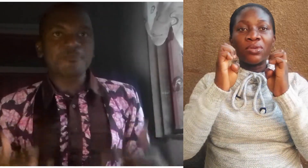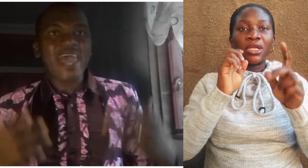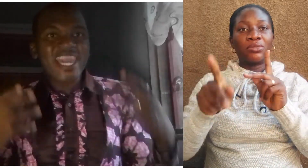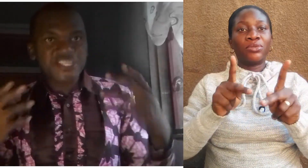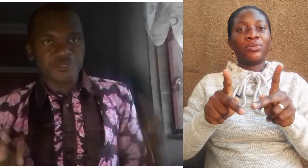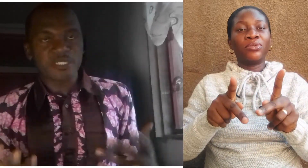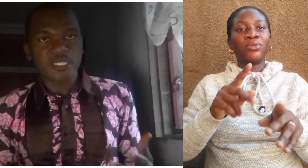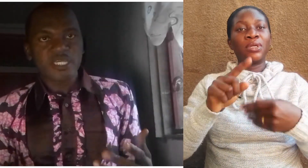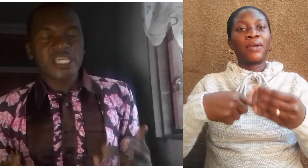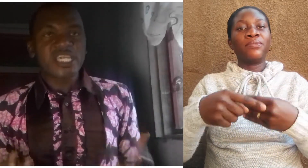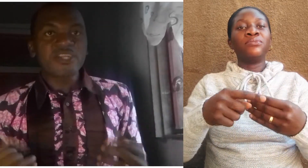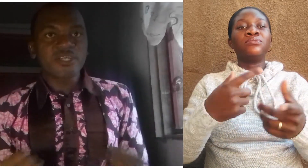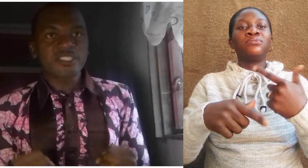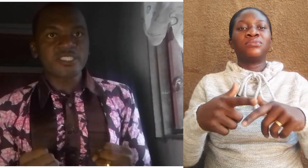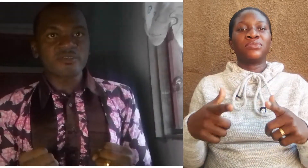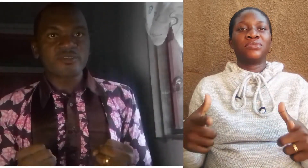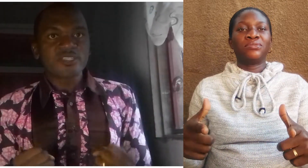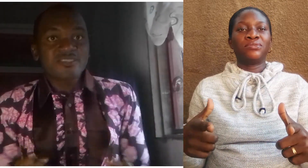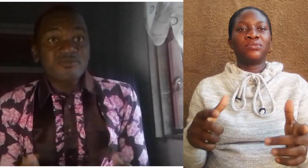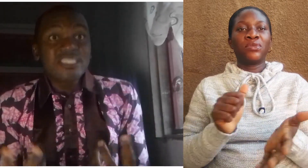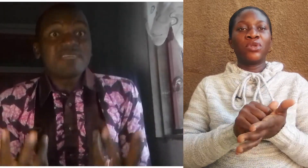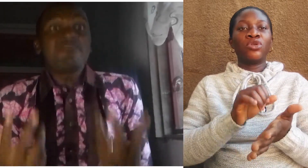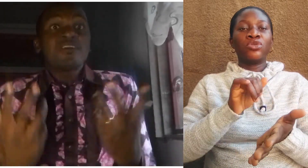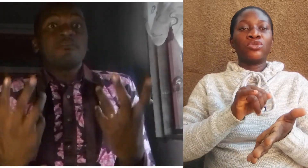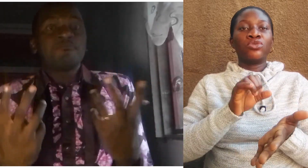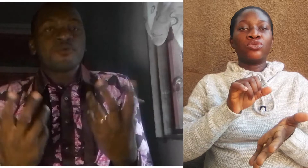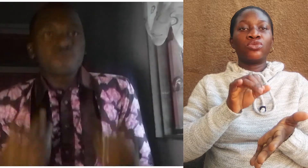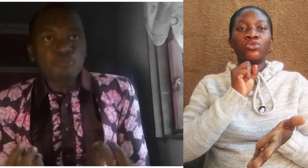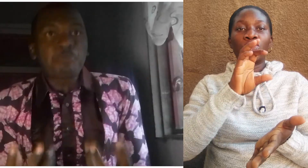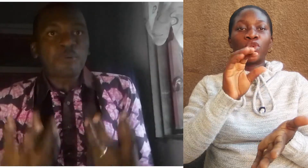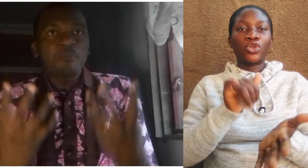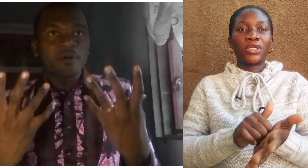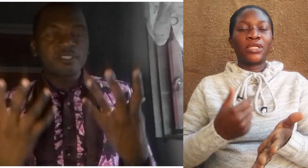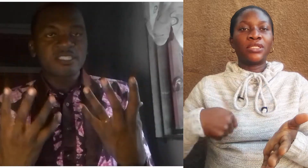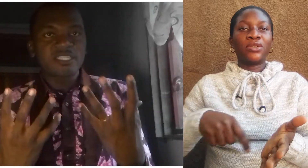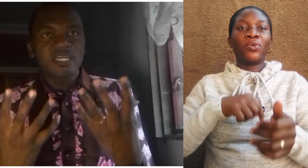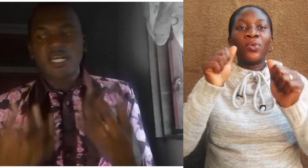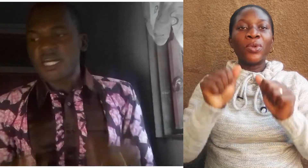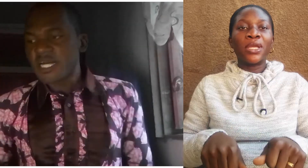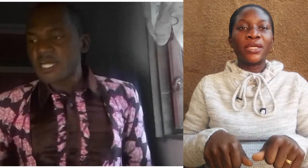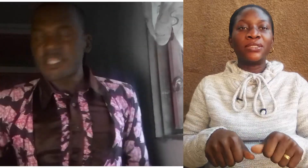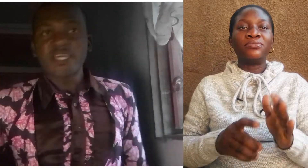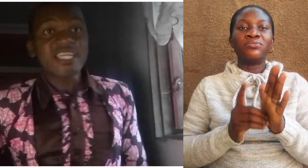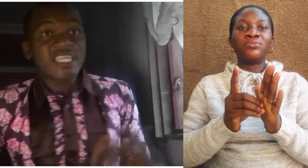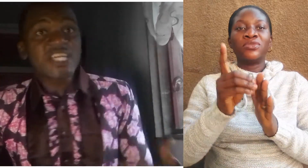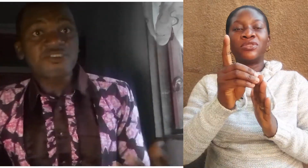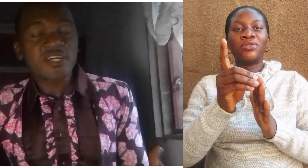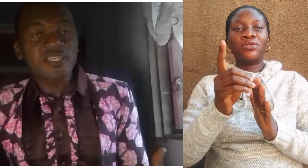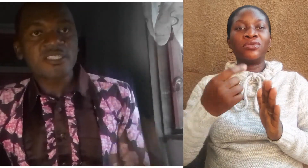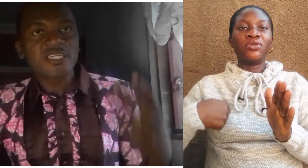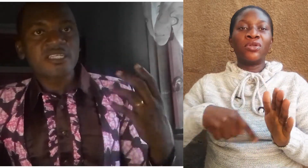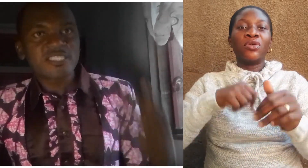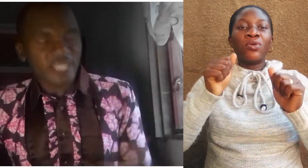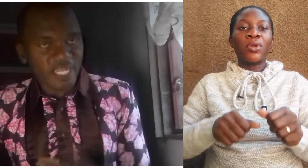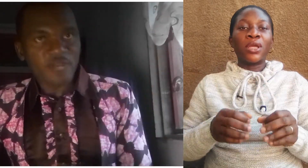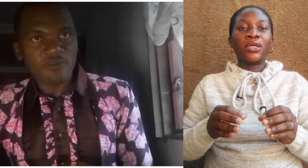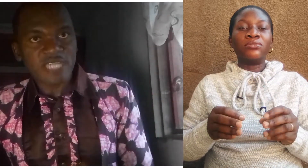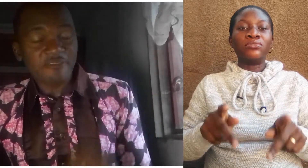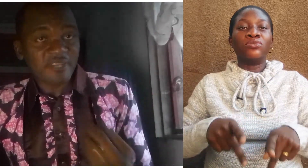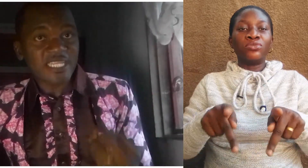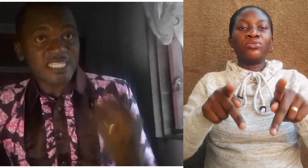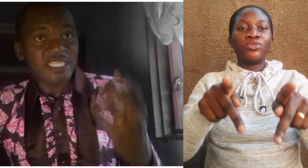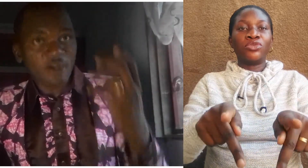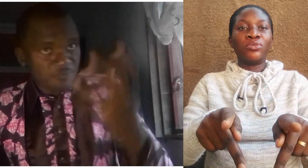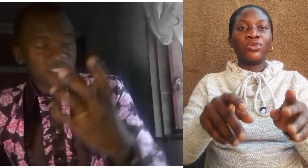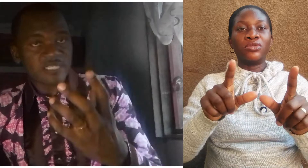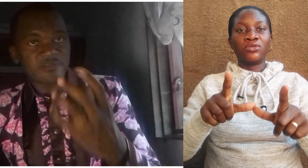make some action in order to develop, to promote the indigenous sign language. I